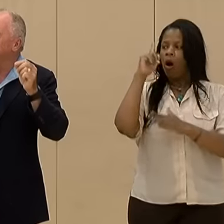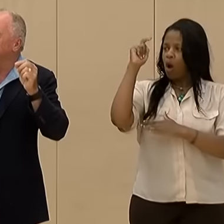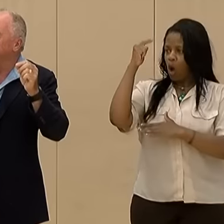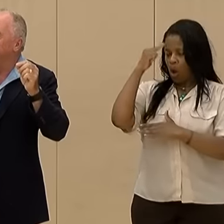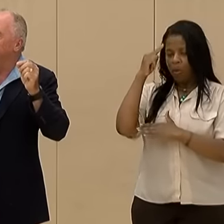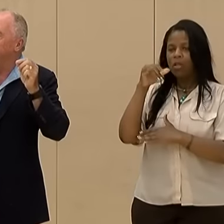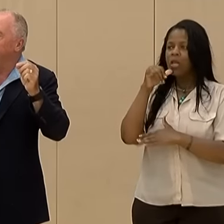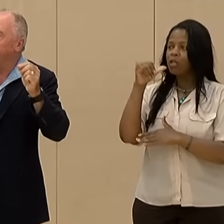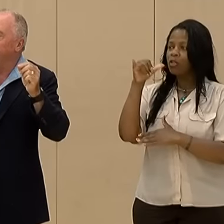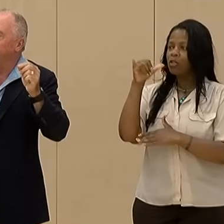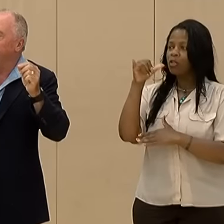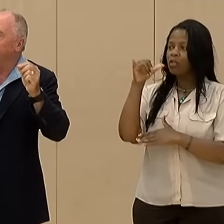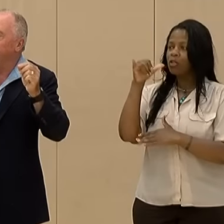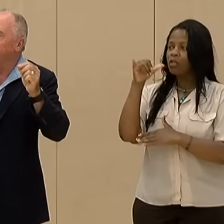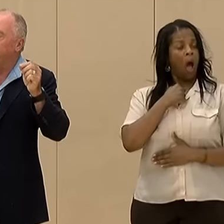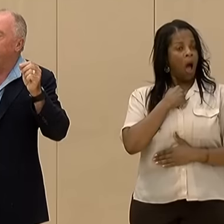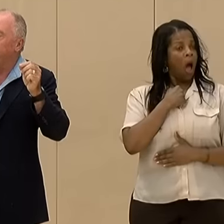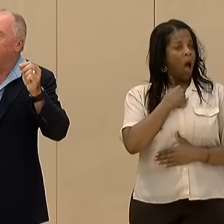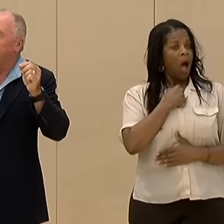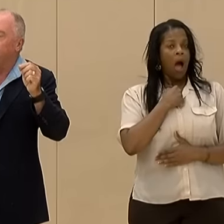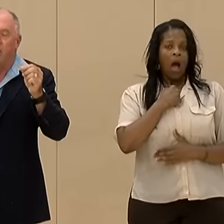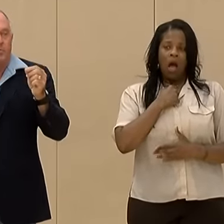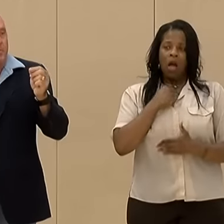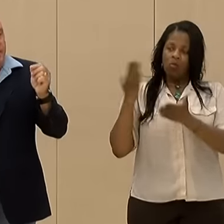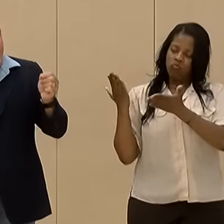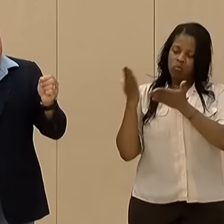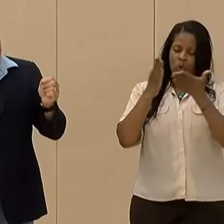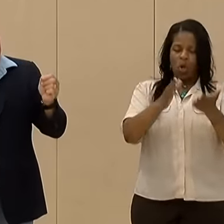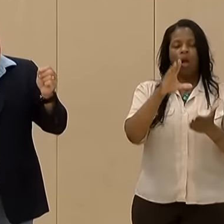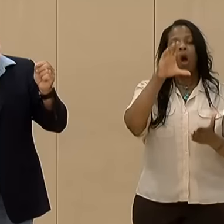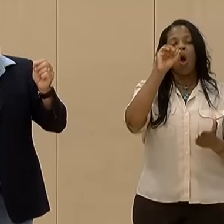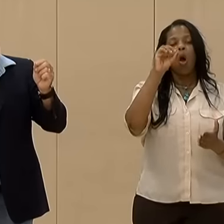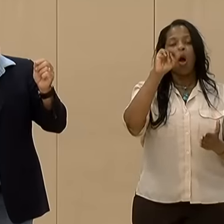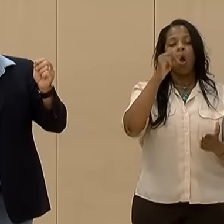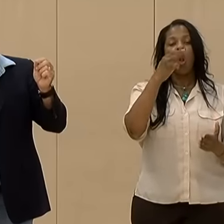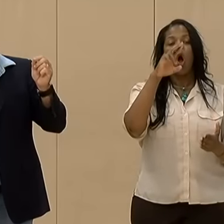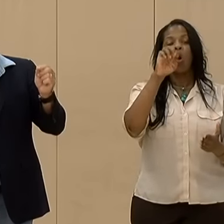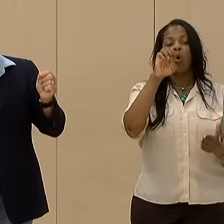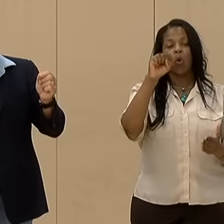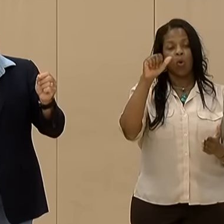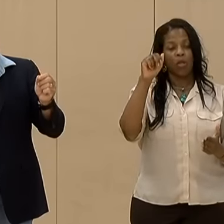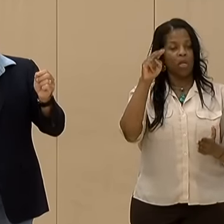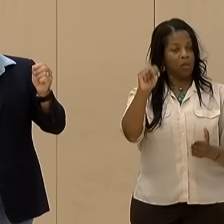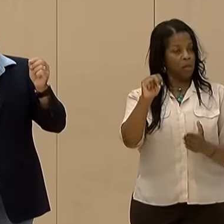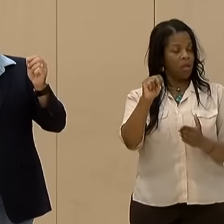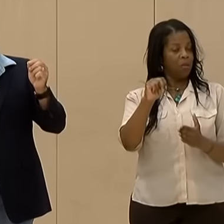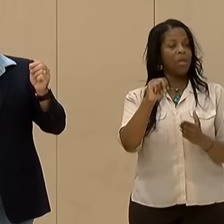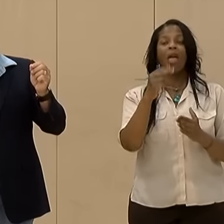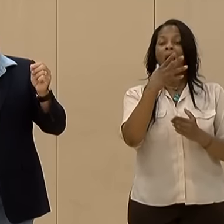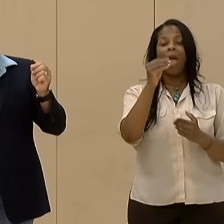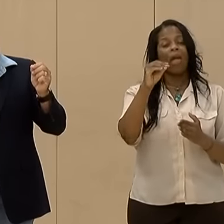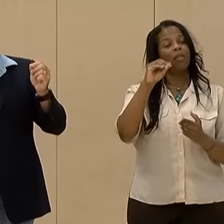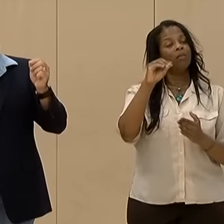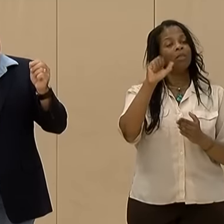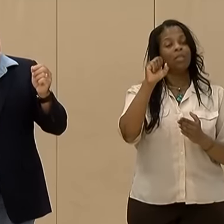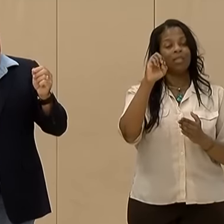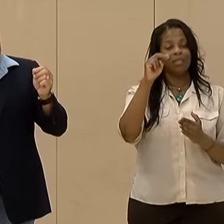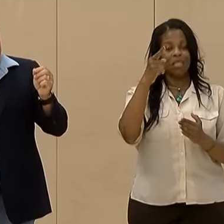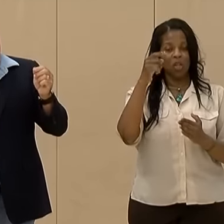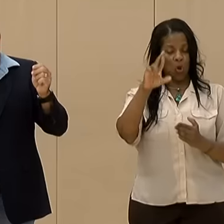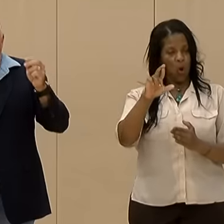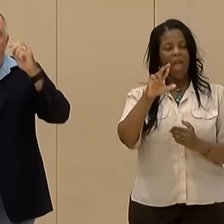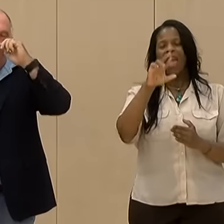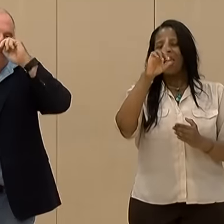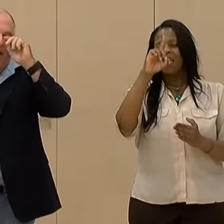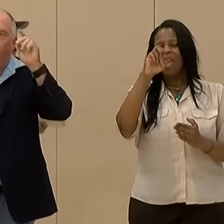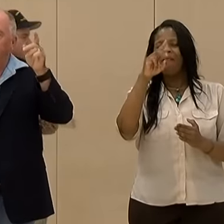Yesterday I had the privilege of escorting Congressman McCarthy, Senator Fuller, Assemblyman Devin Mathis,